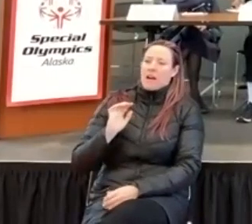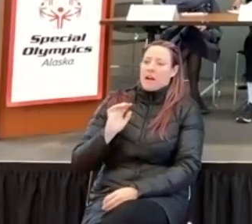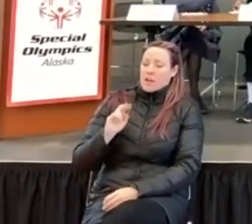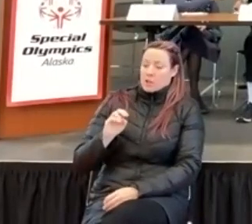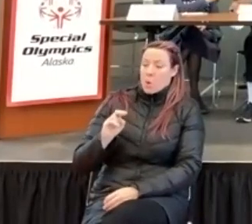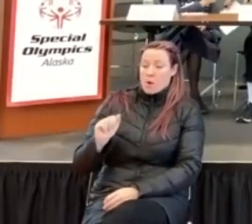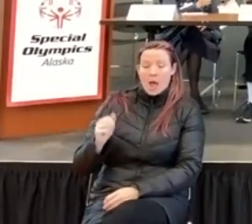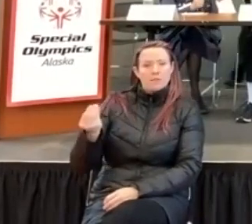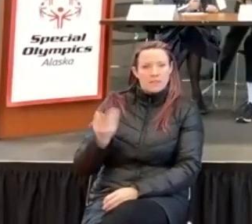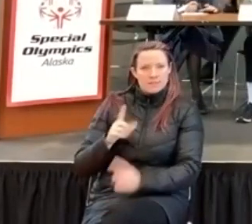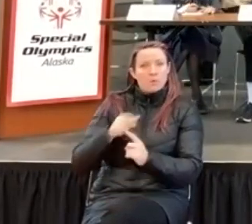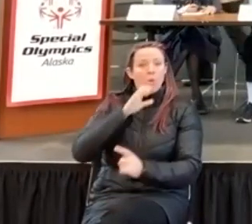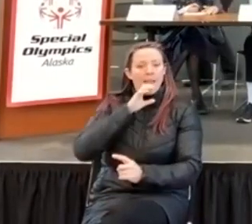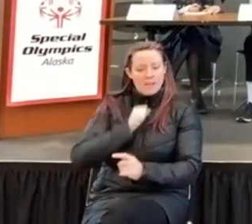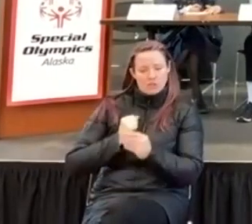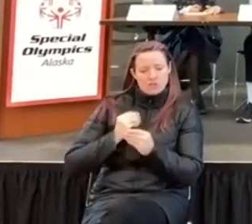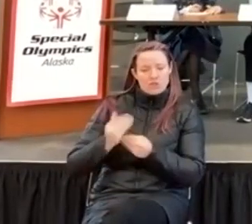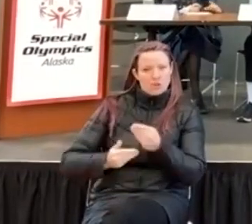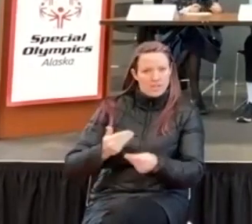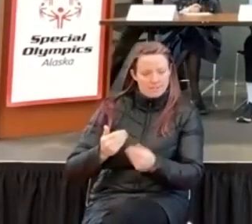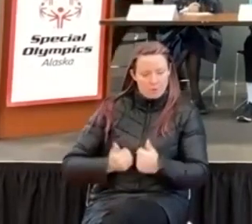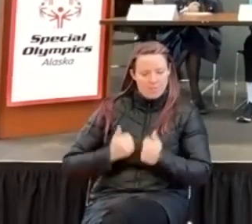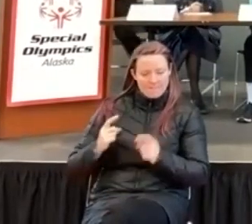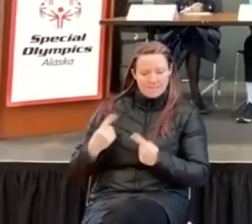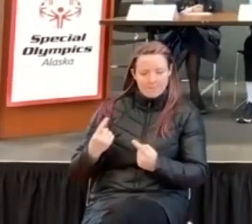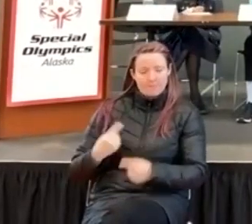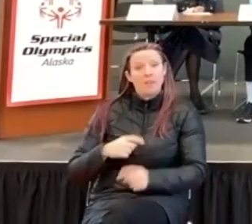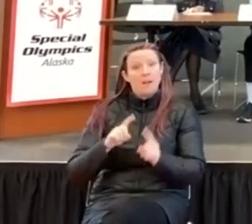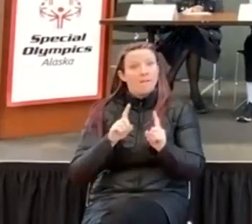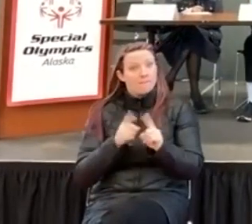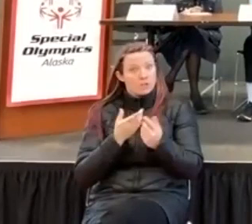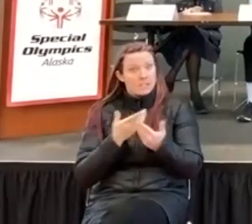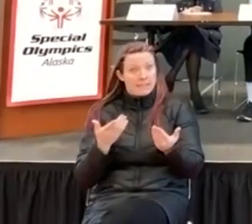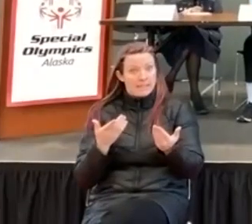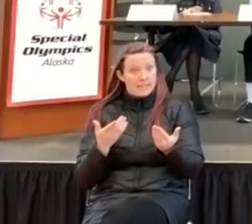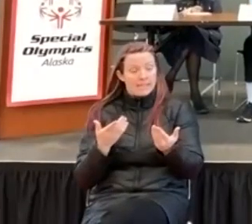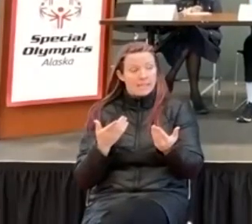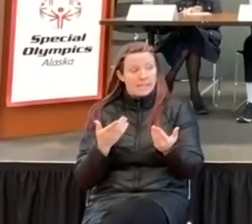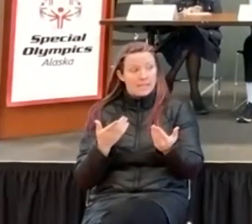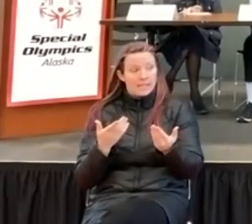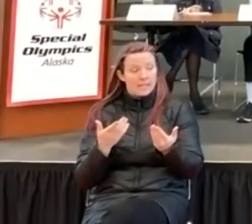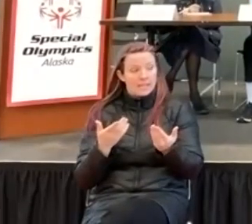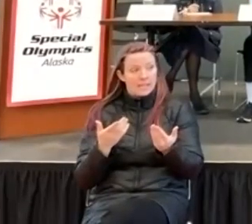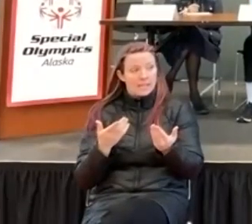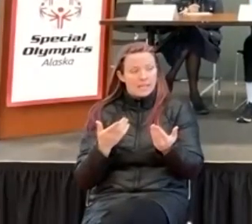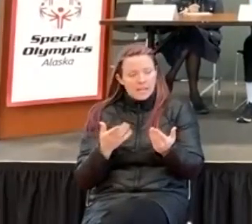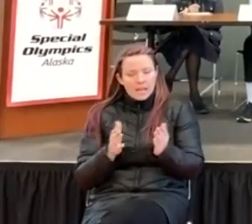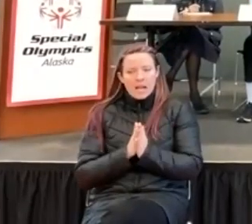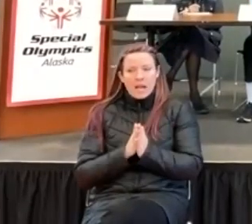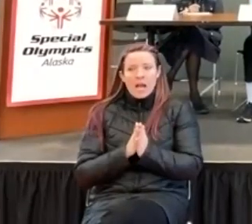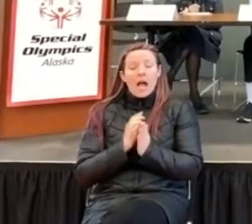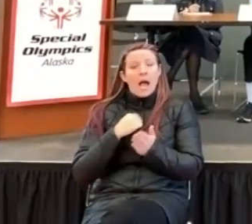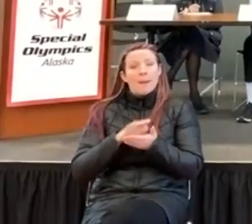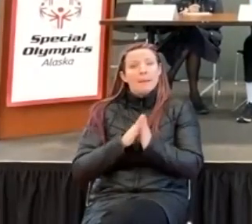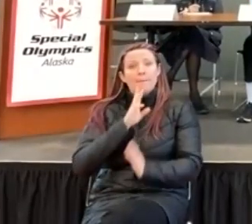age well in your lifetime? Okay, the first thing I did to age well is I turned